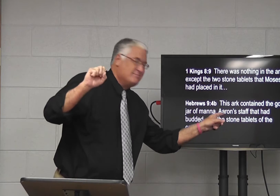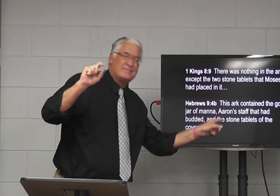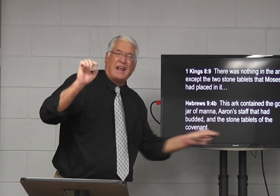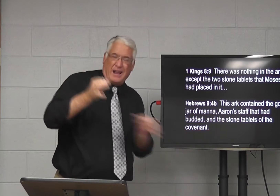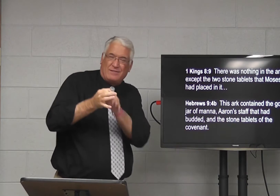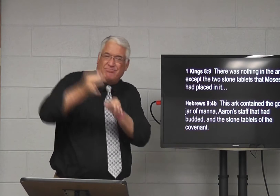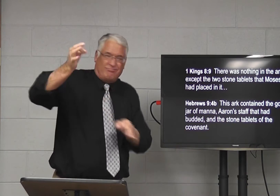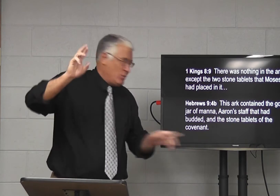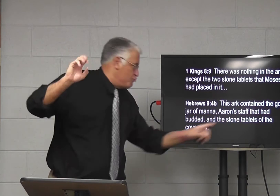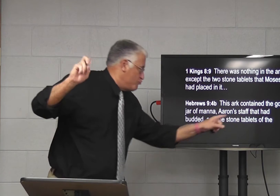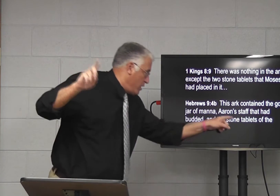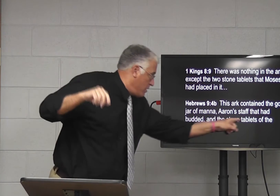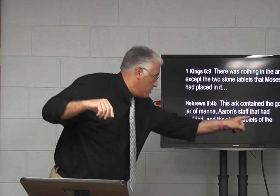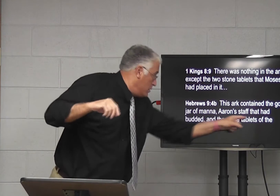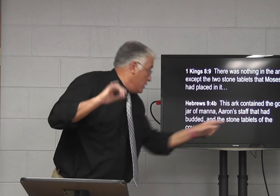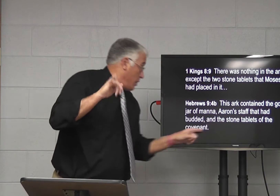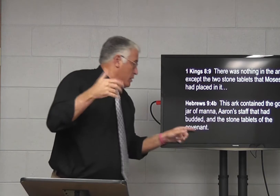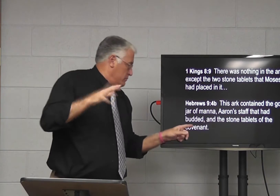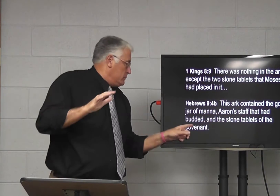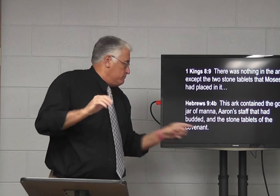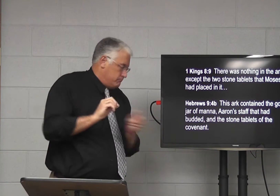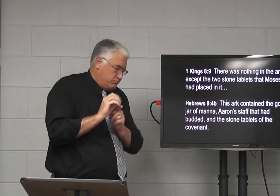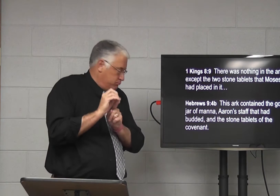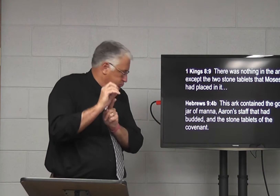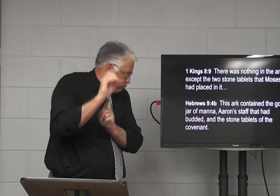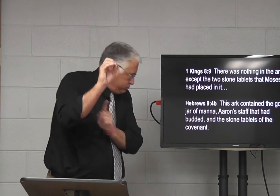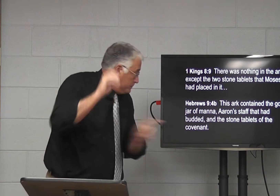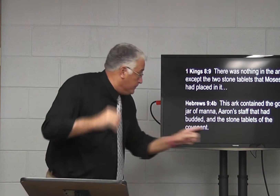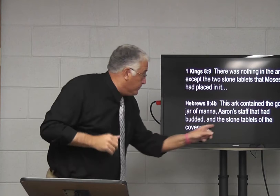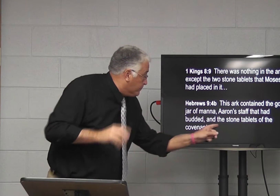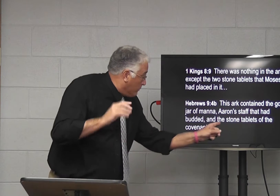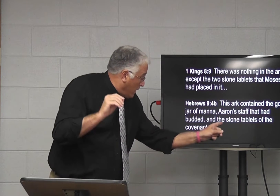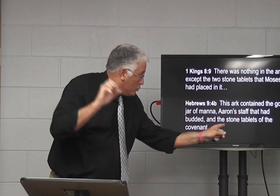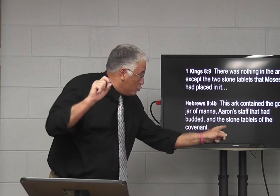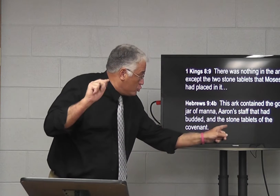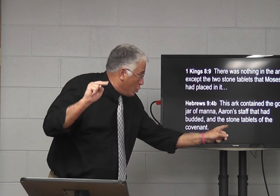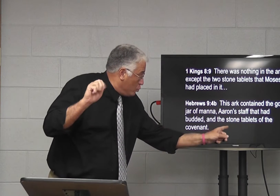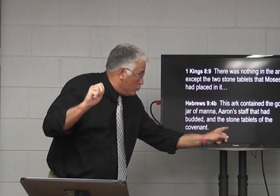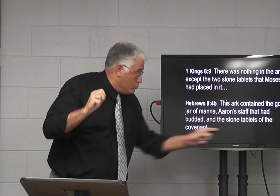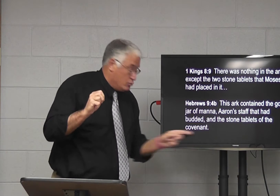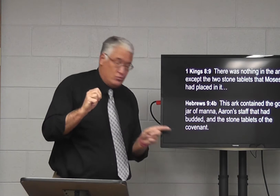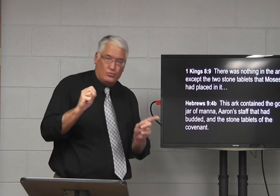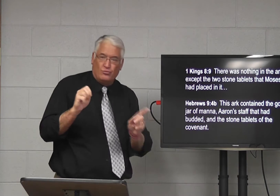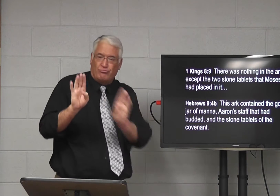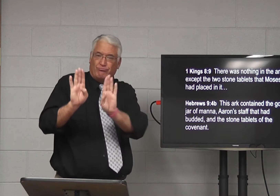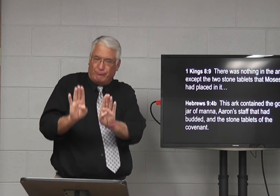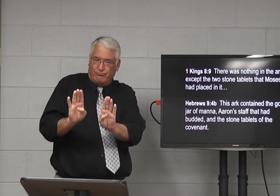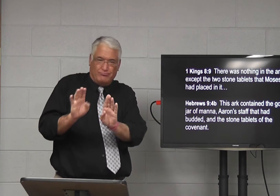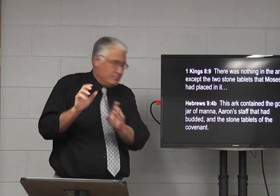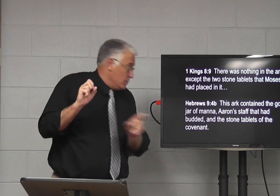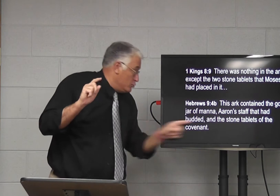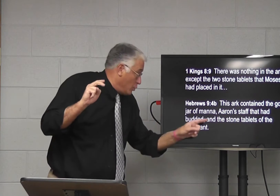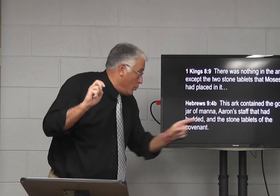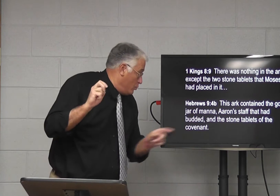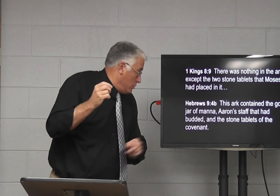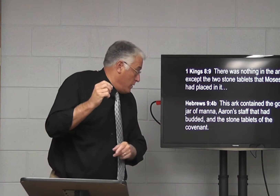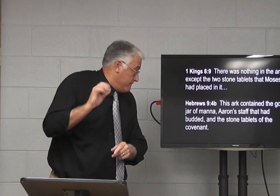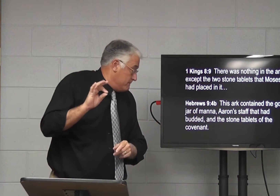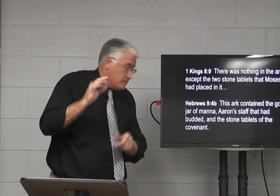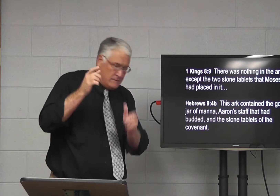Aaron's staff that had budded, and the stone tablets of